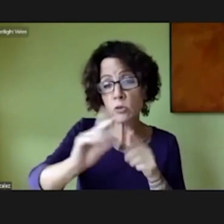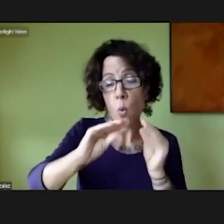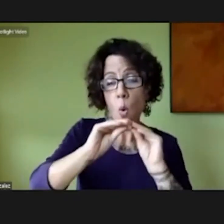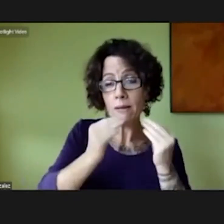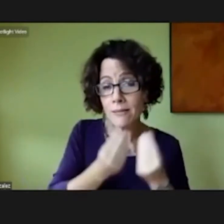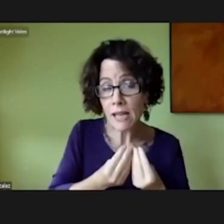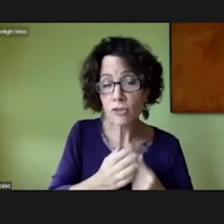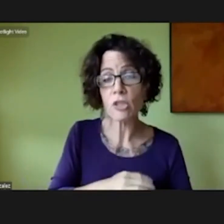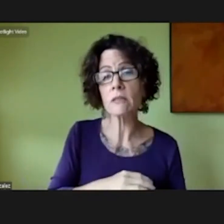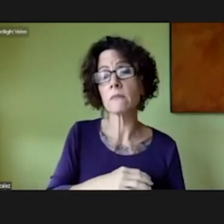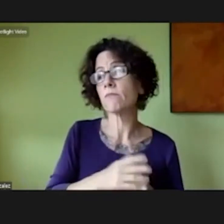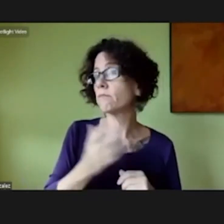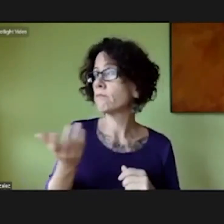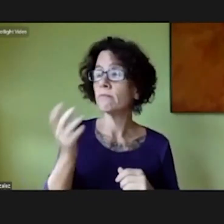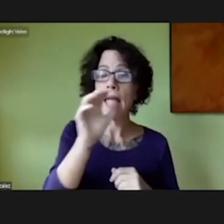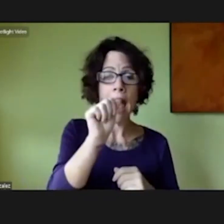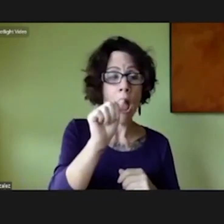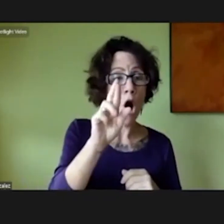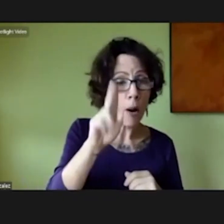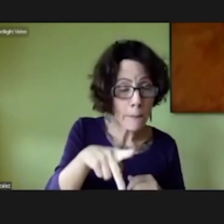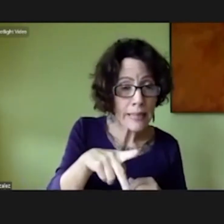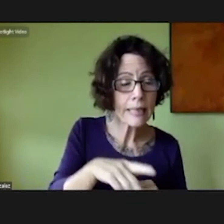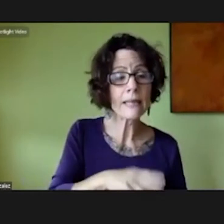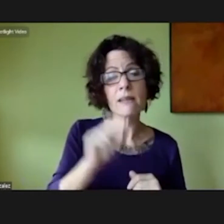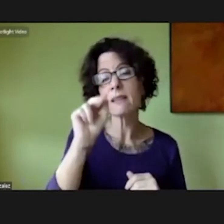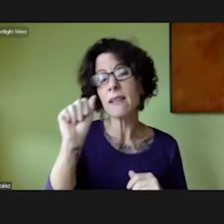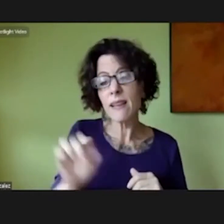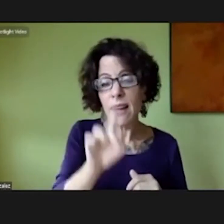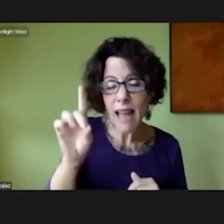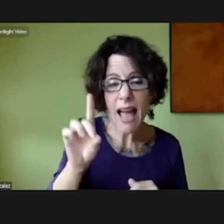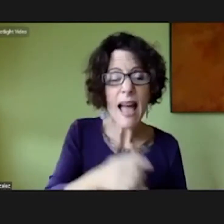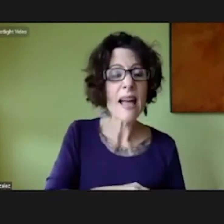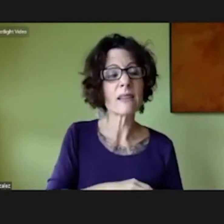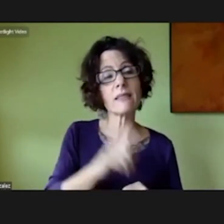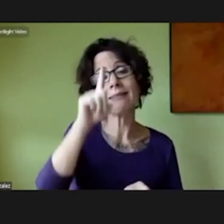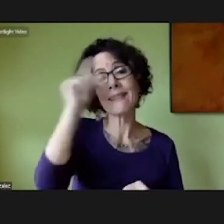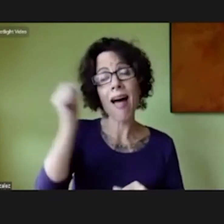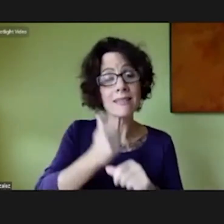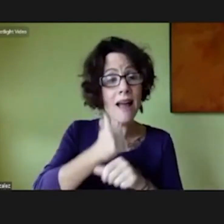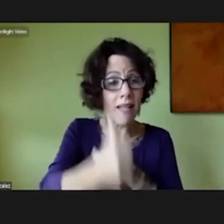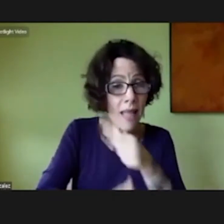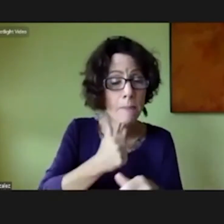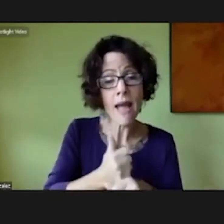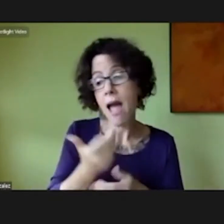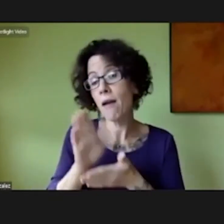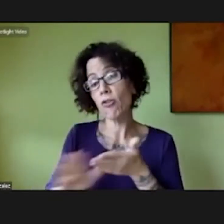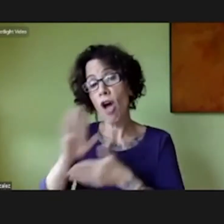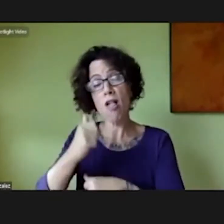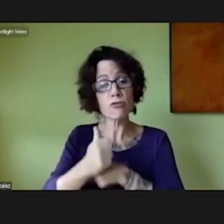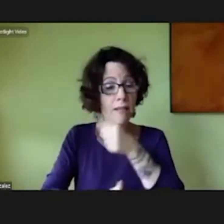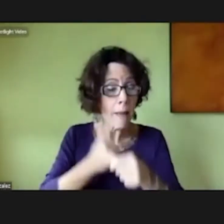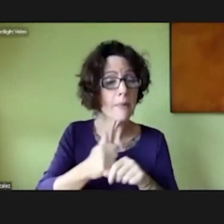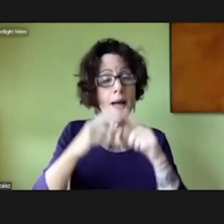Any memberships. Some of us have multiple memberships relating to professional